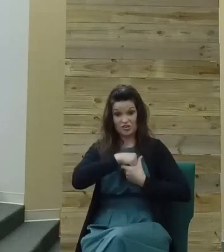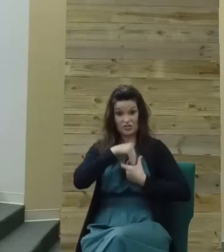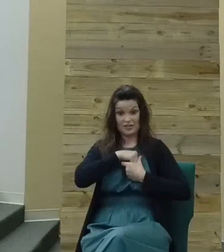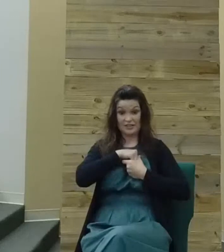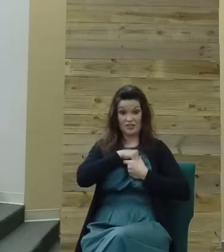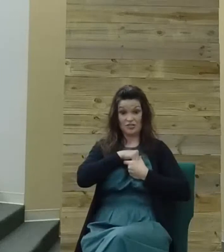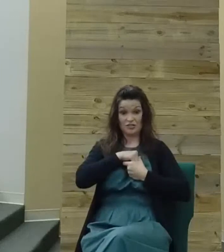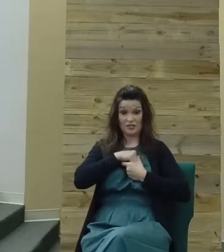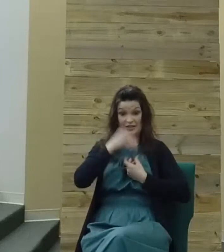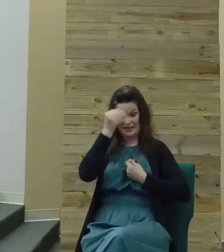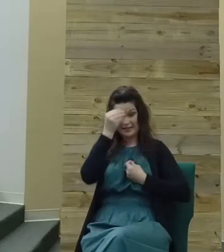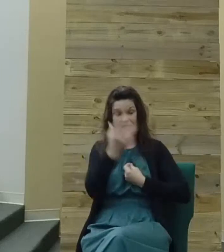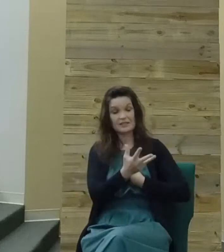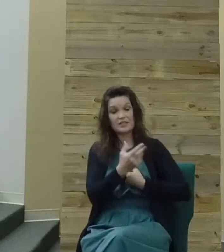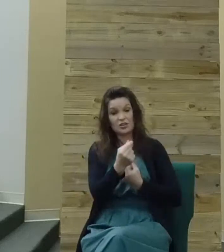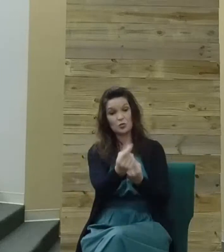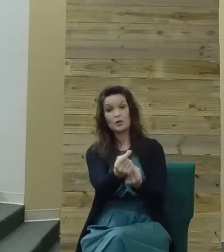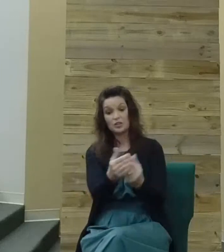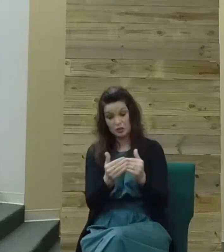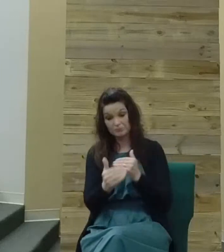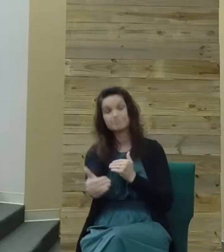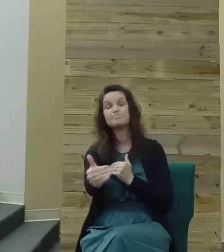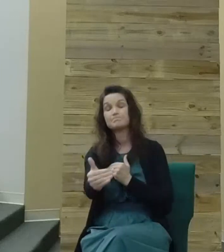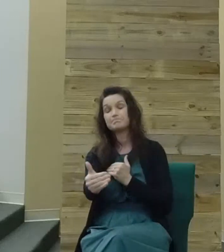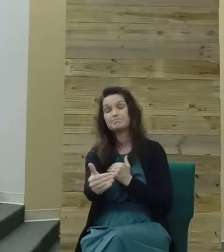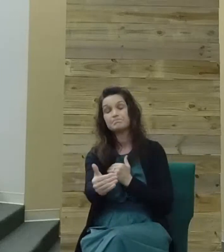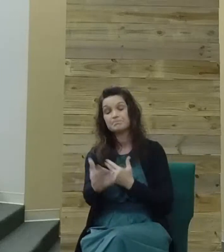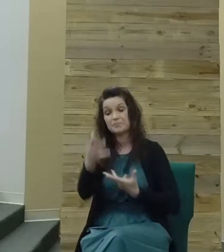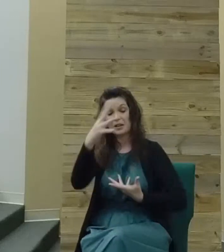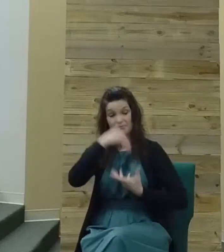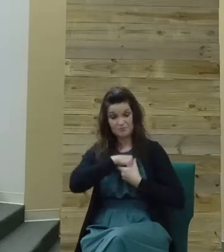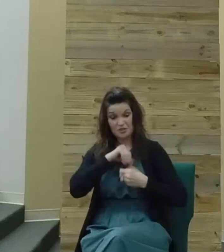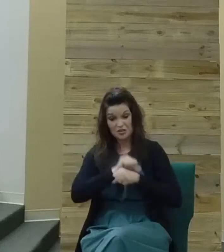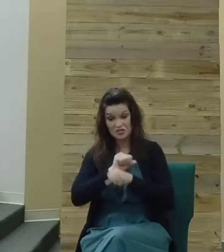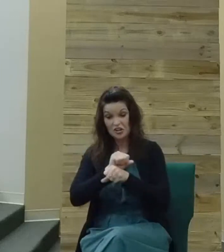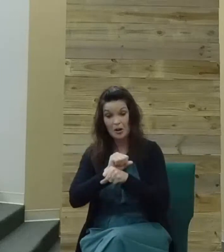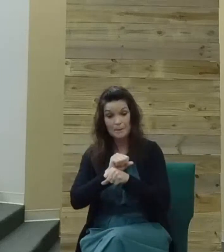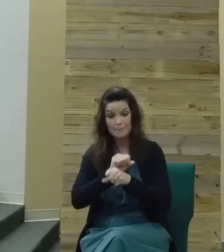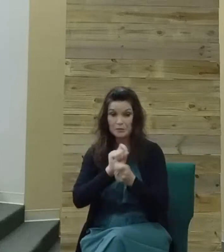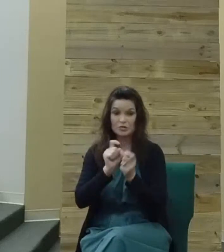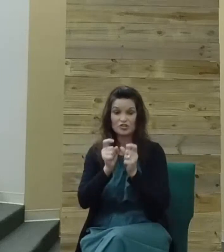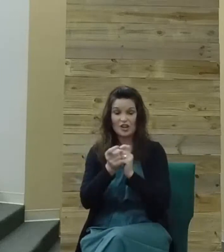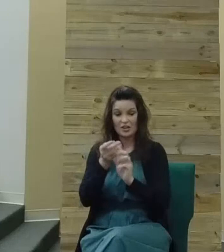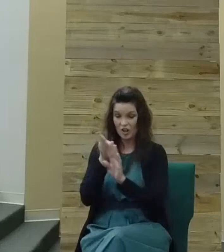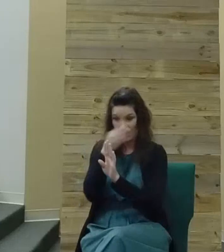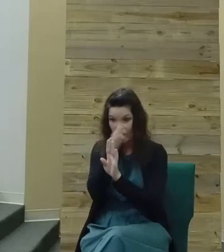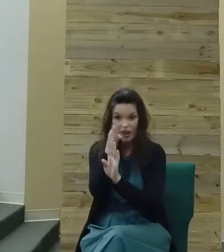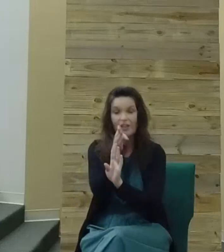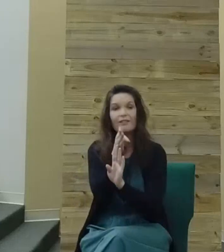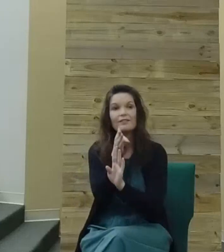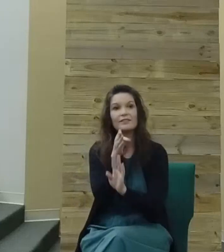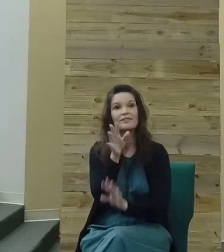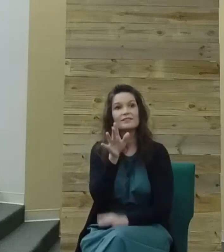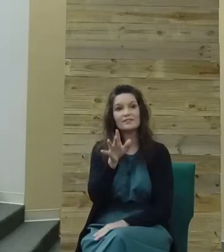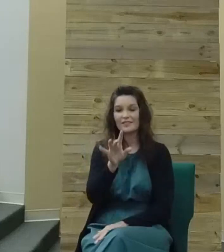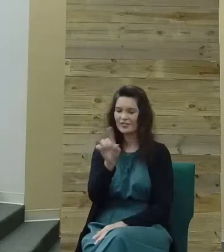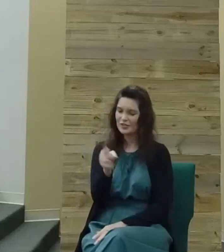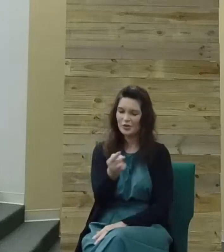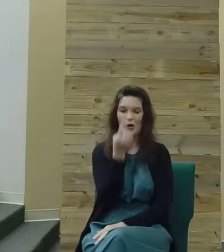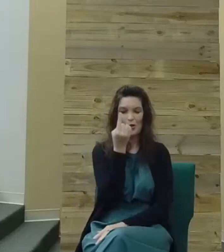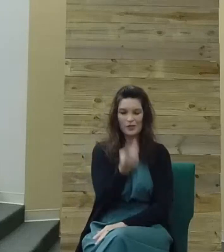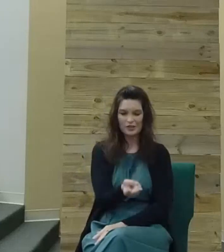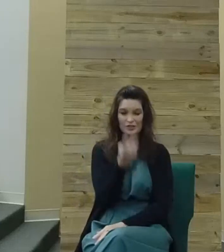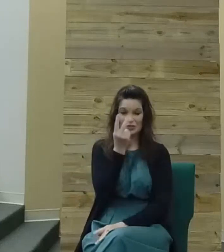position. And it redirects your mission. Reconciliation changes your position and it redirects your mission. There are only